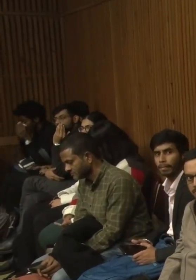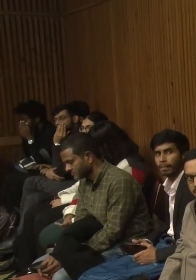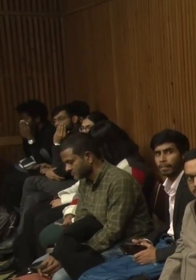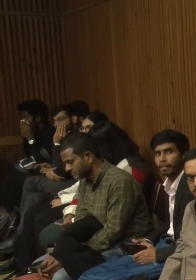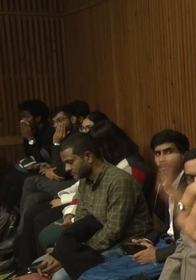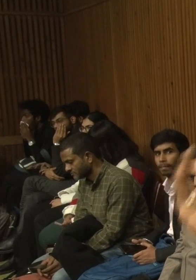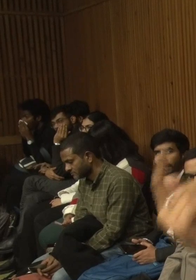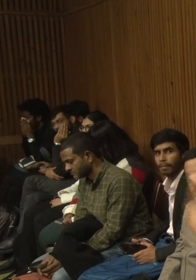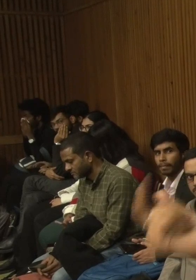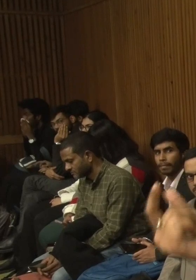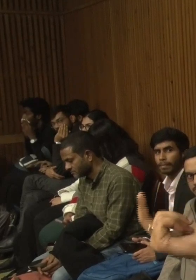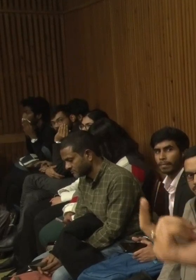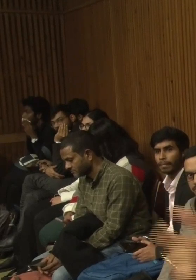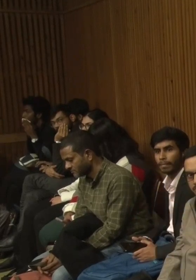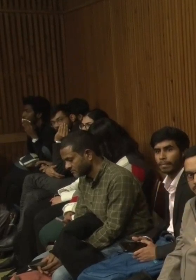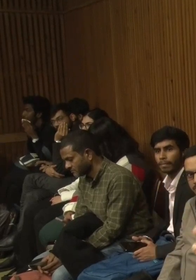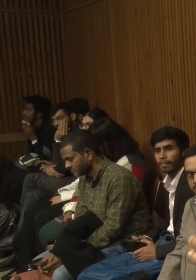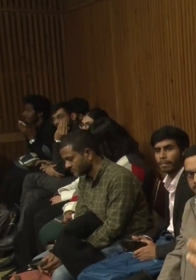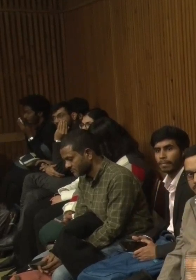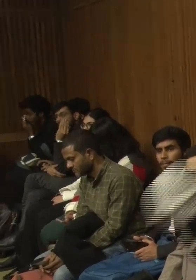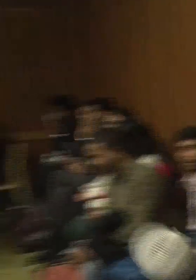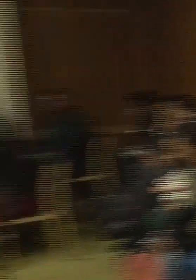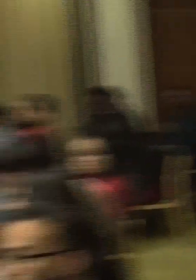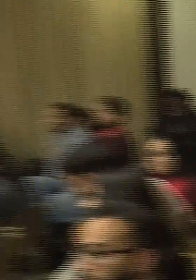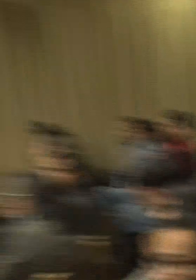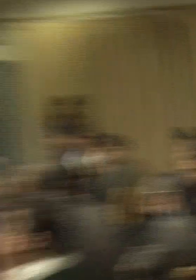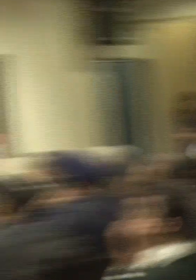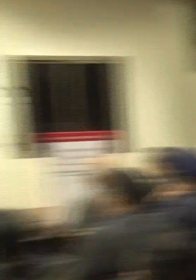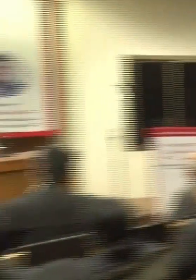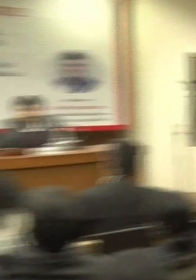communities when there is no equivalent term? Thank you.